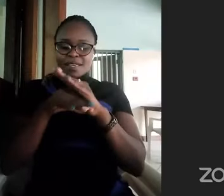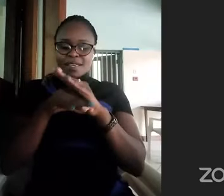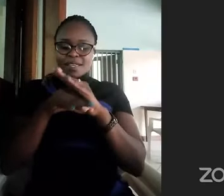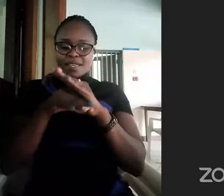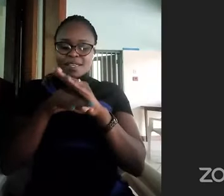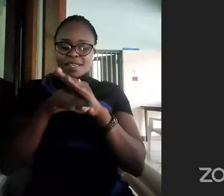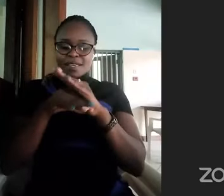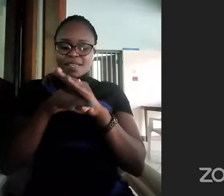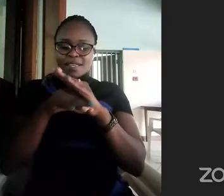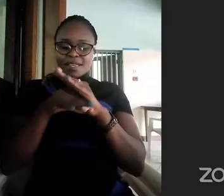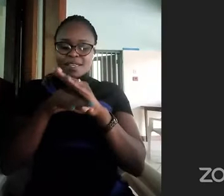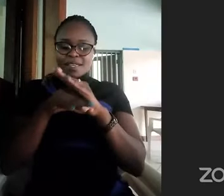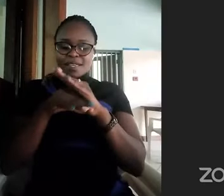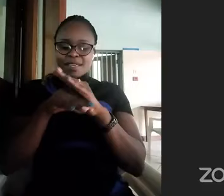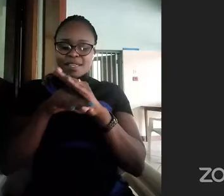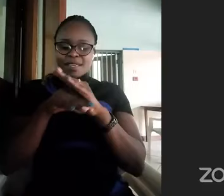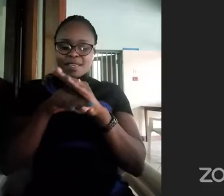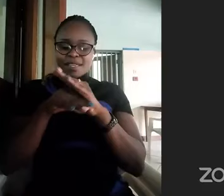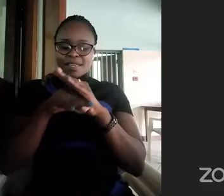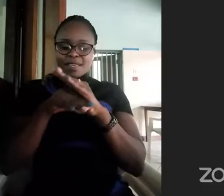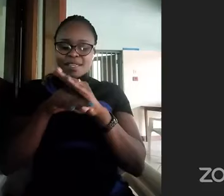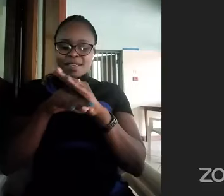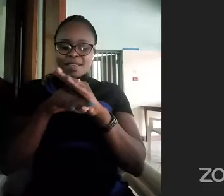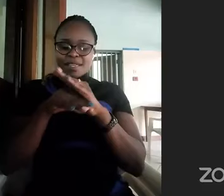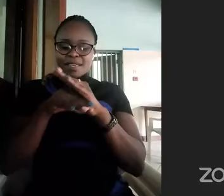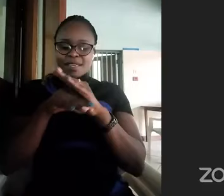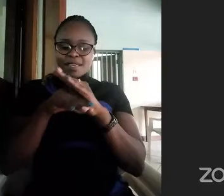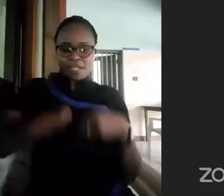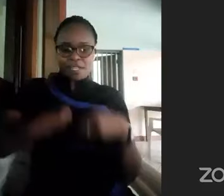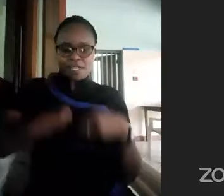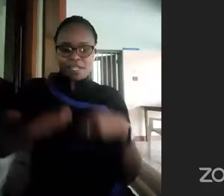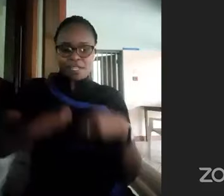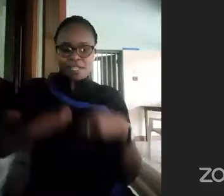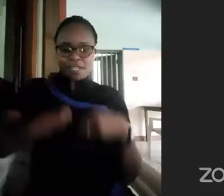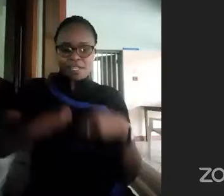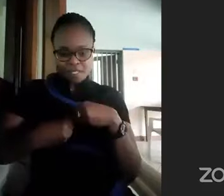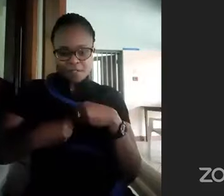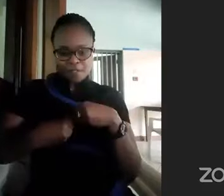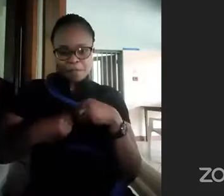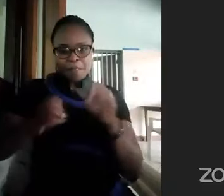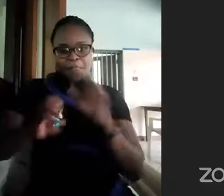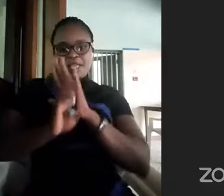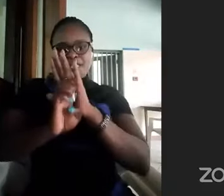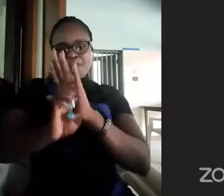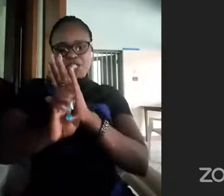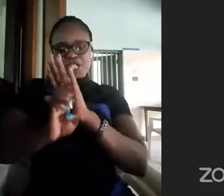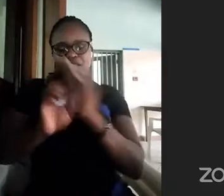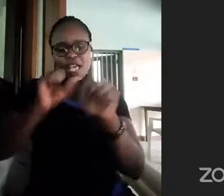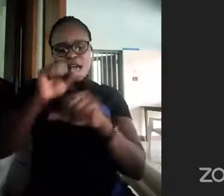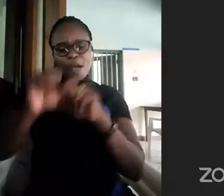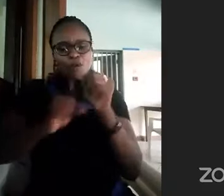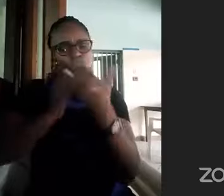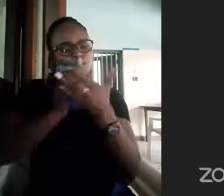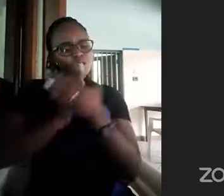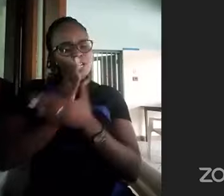persons with disabilities face when it comes to exercising their sexual reproductive health and rights. And for the barriers, I think I might speak to about five